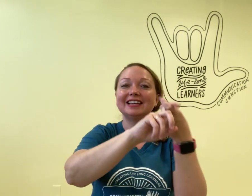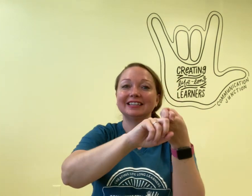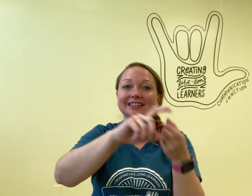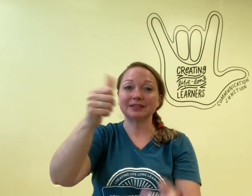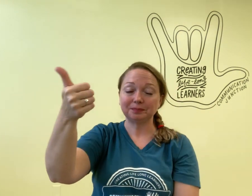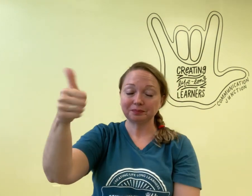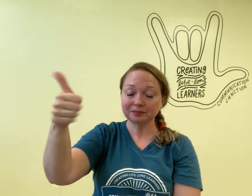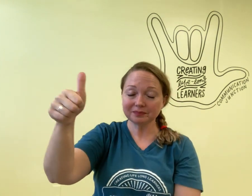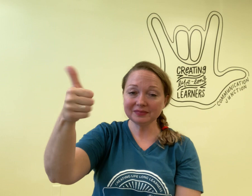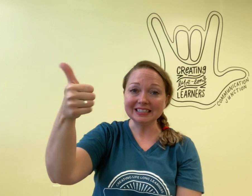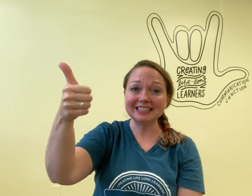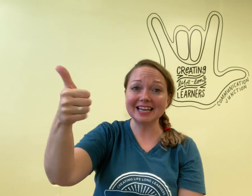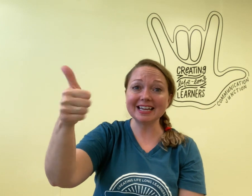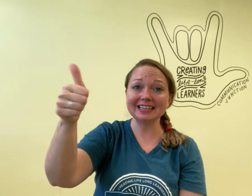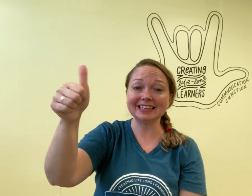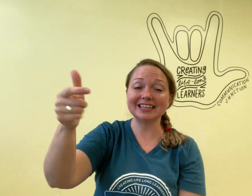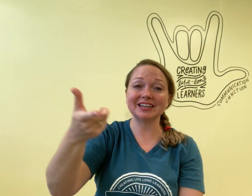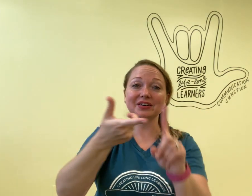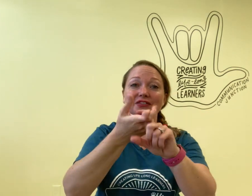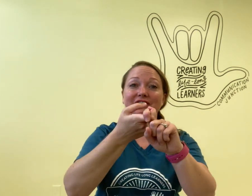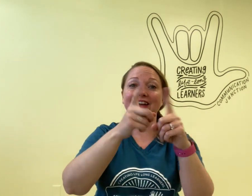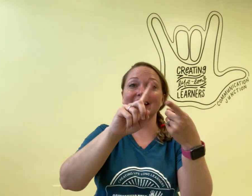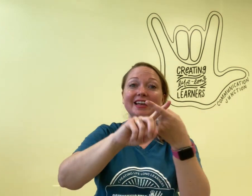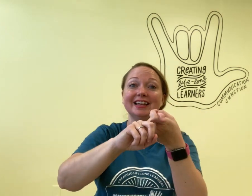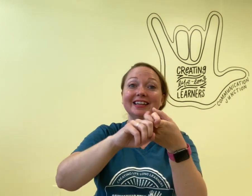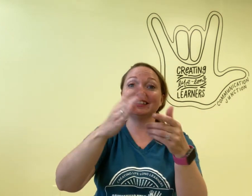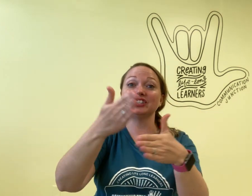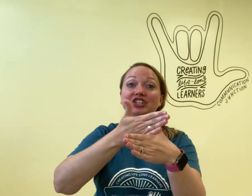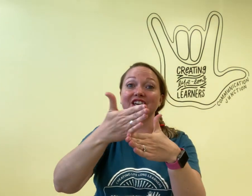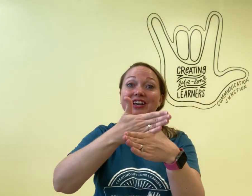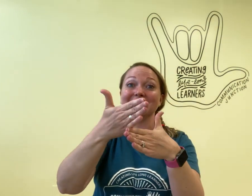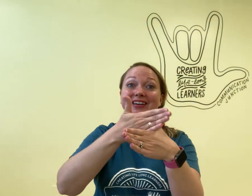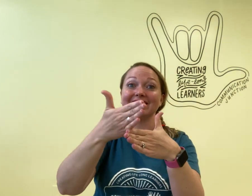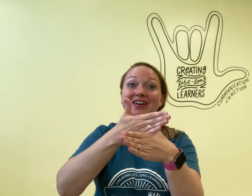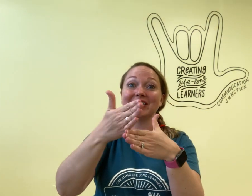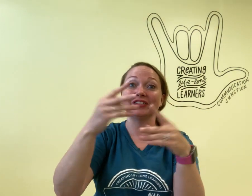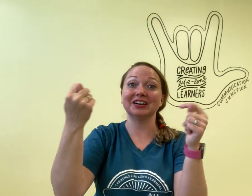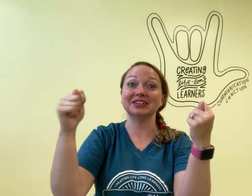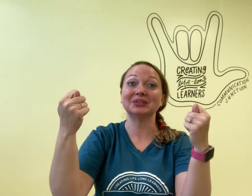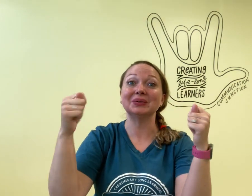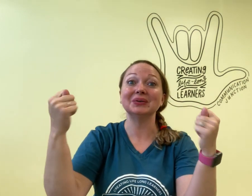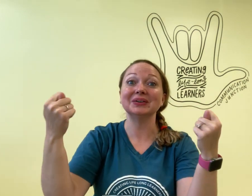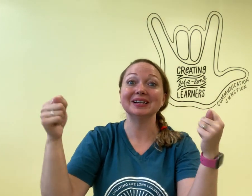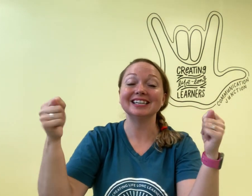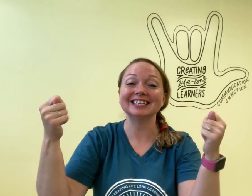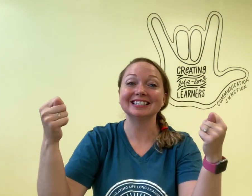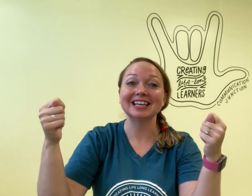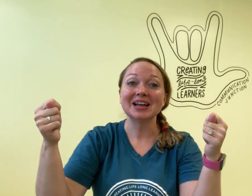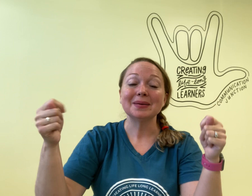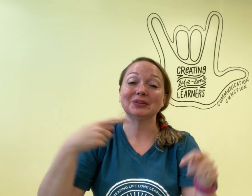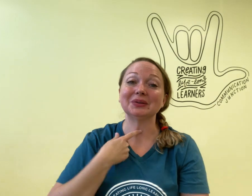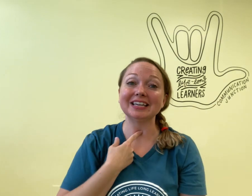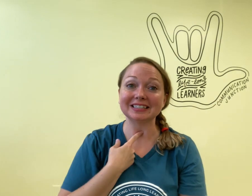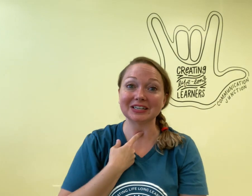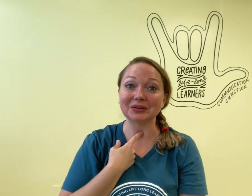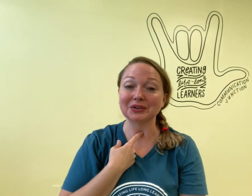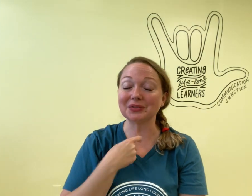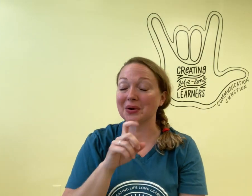friends, 10 little friends sharing all their toys. Miss Whitney has a tickle in her throat. 1